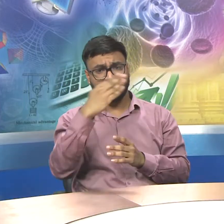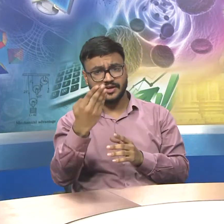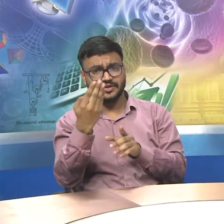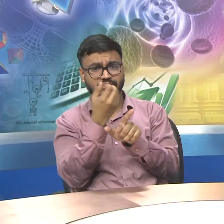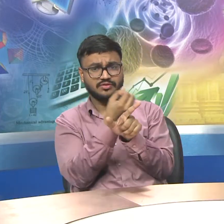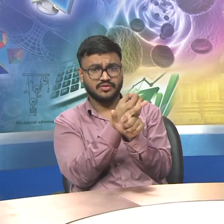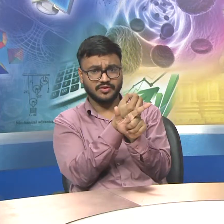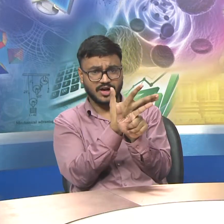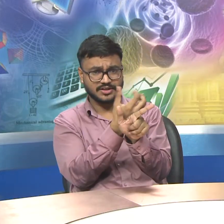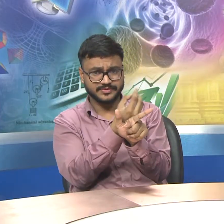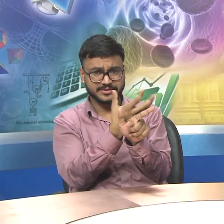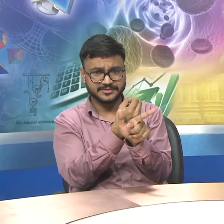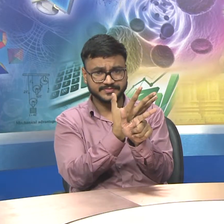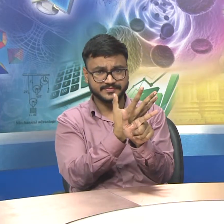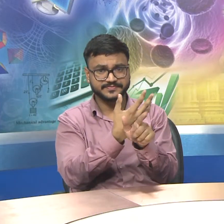and the other sign is YouTube.